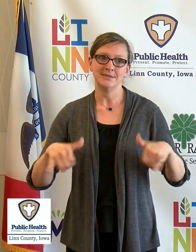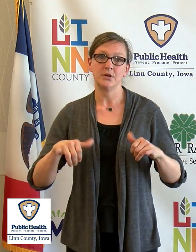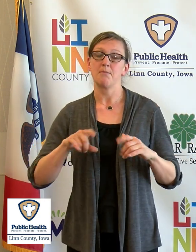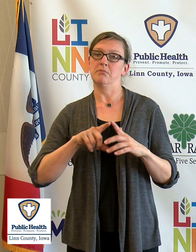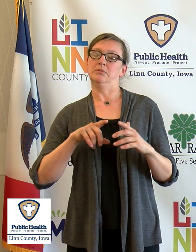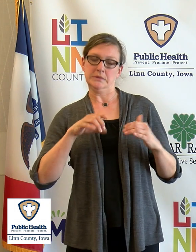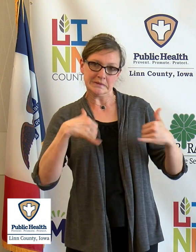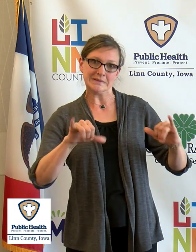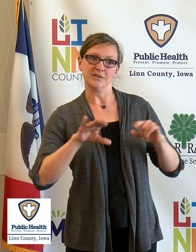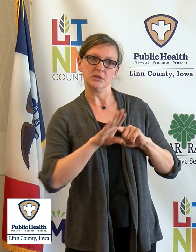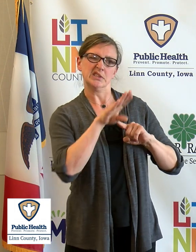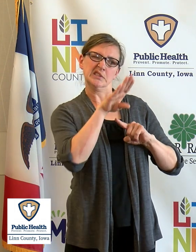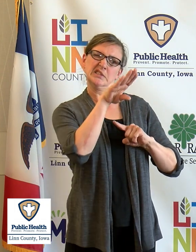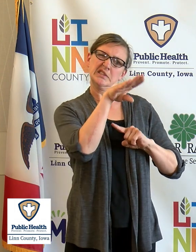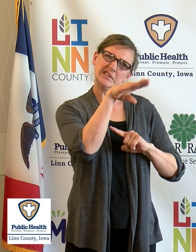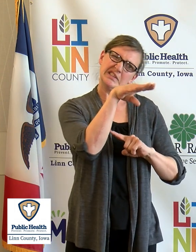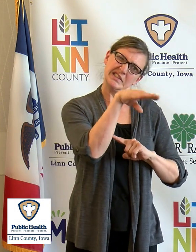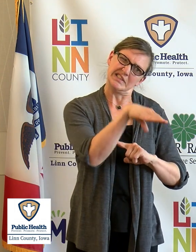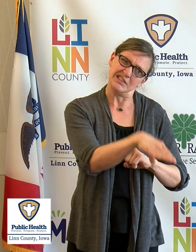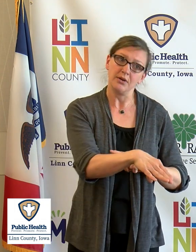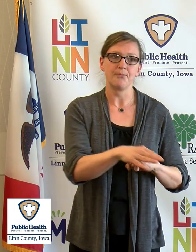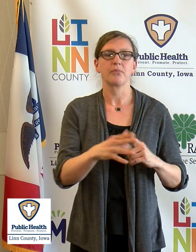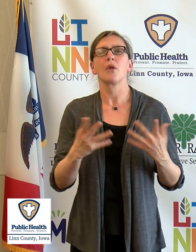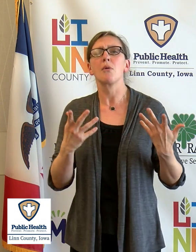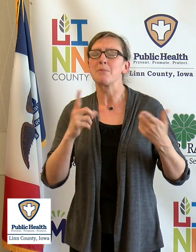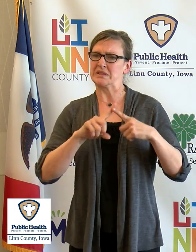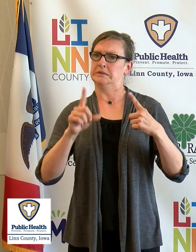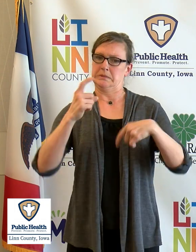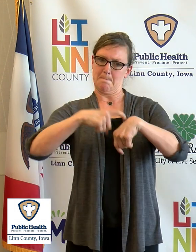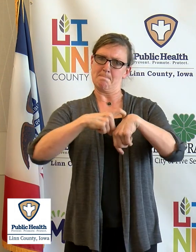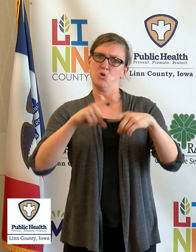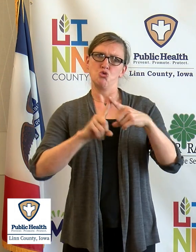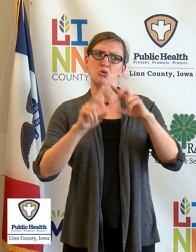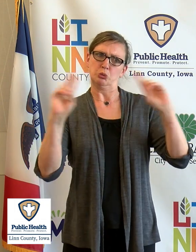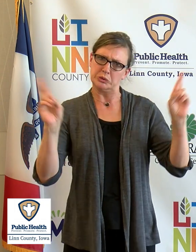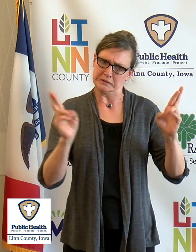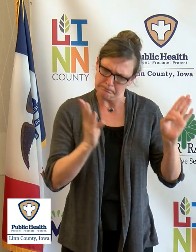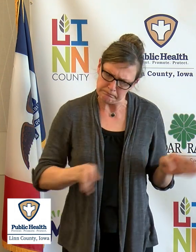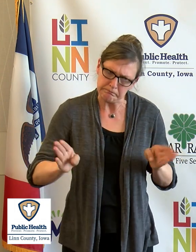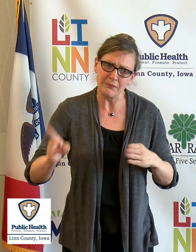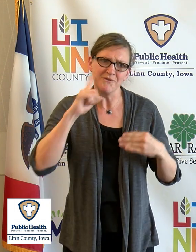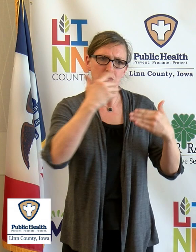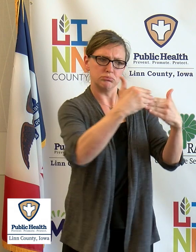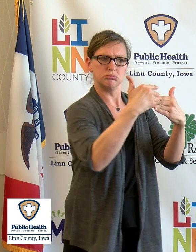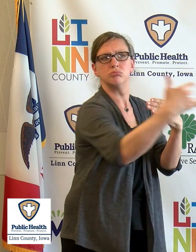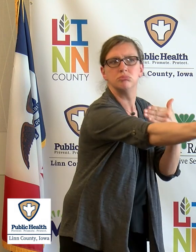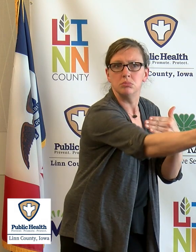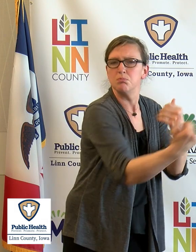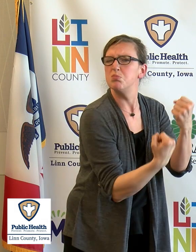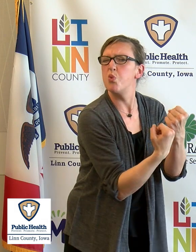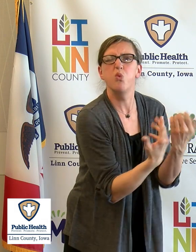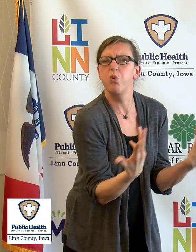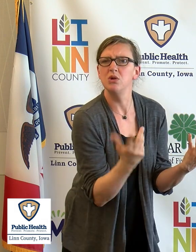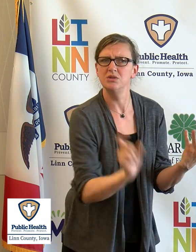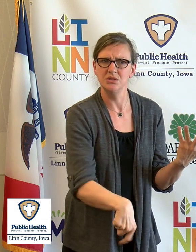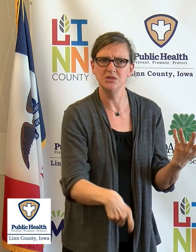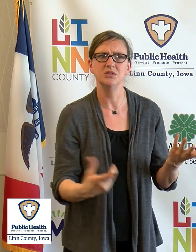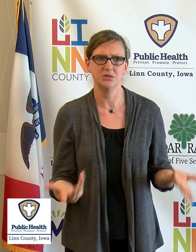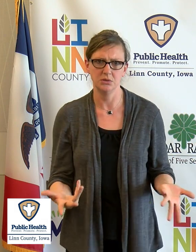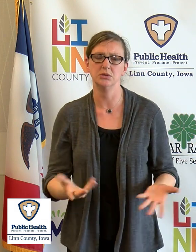be proactive and prepared for what things will look like when we can eventually return to normal